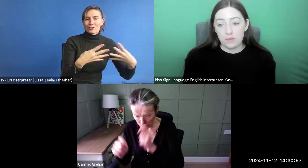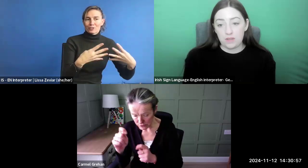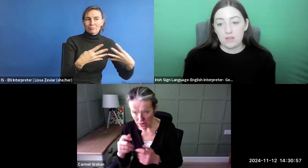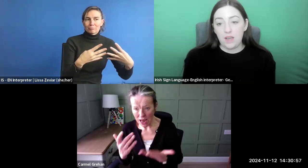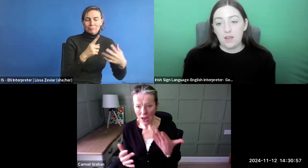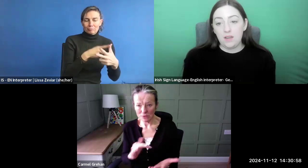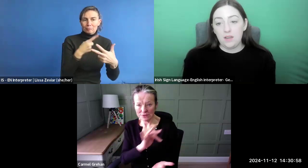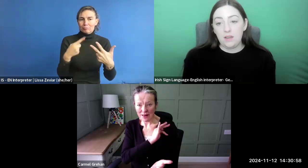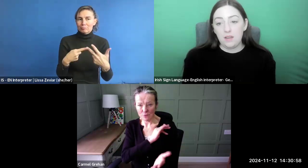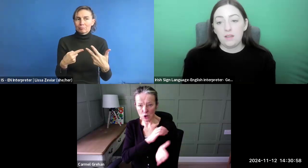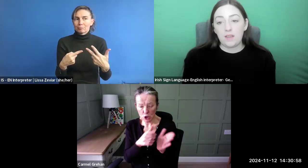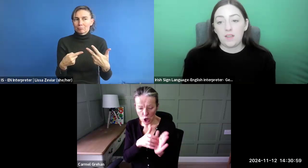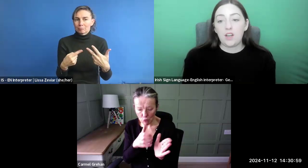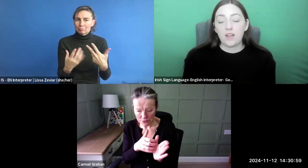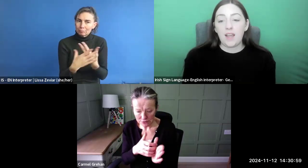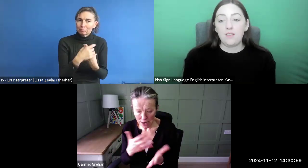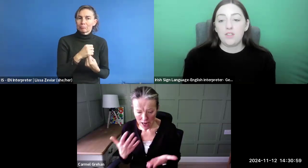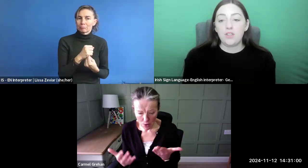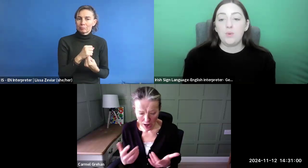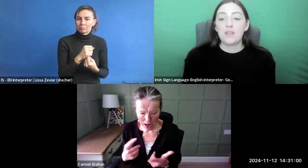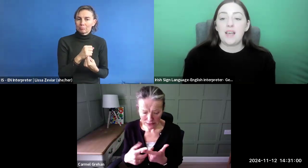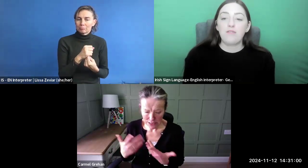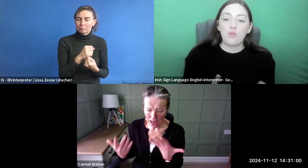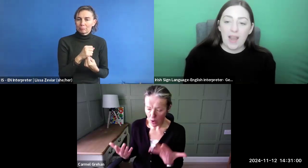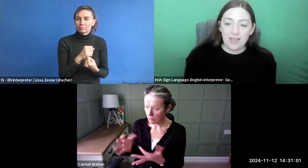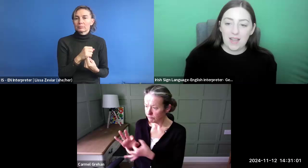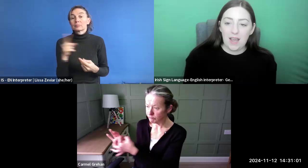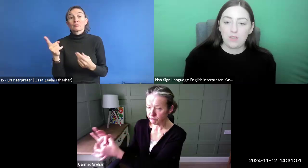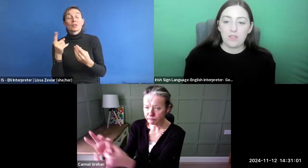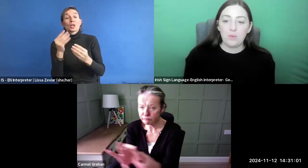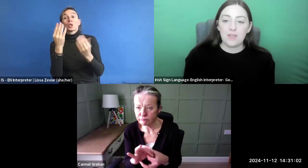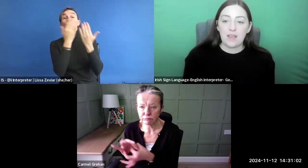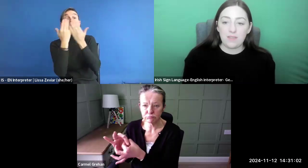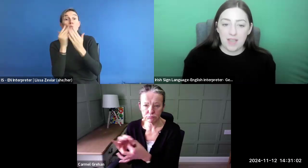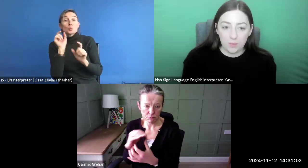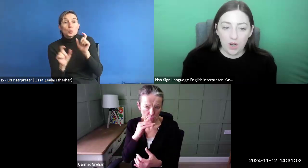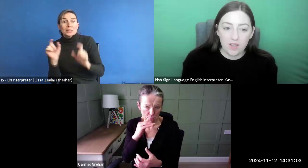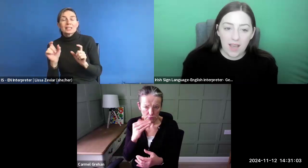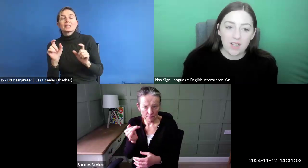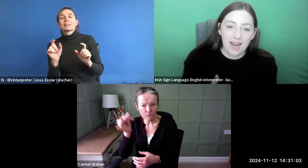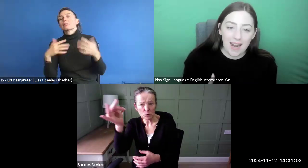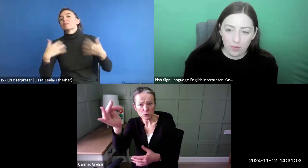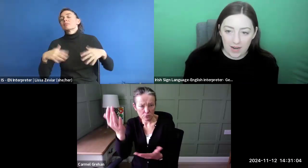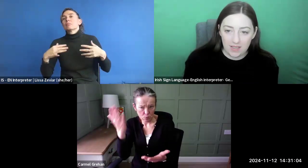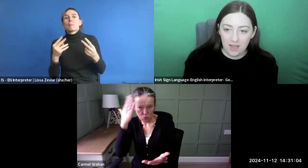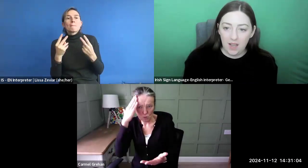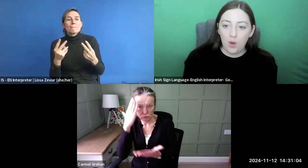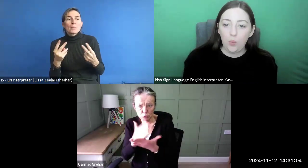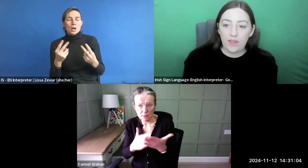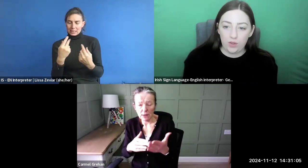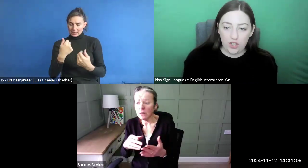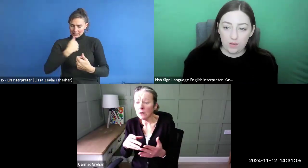the students that they learn how to self-correct, how to self-assess, but also how to